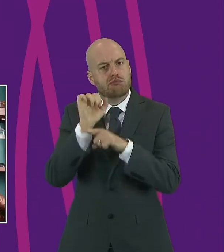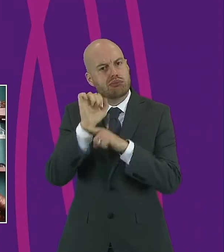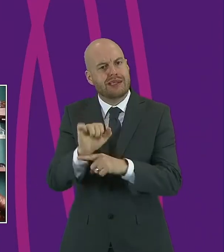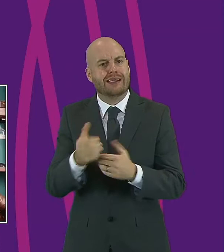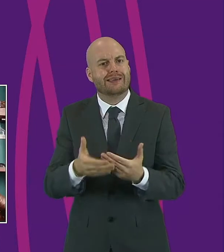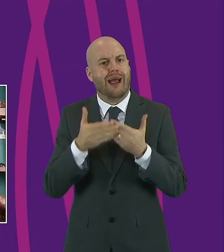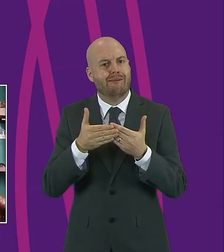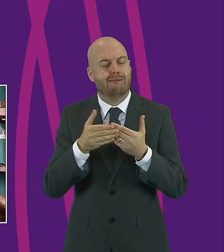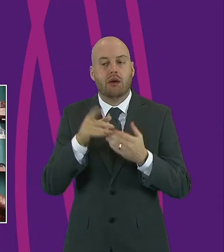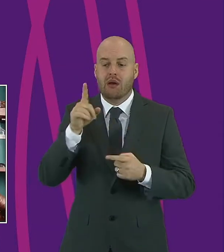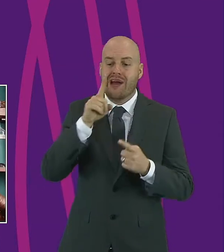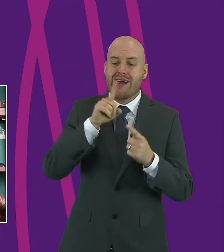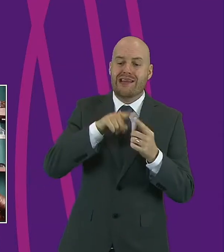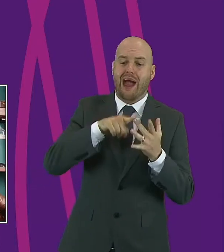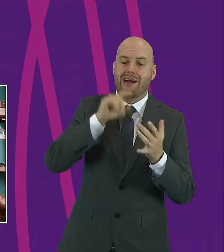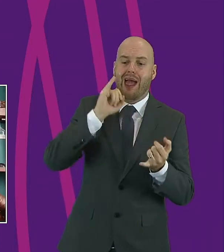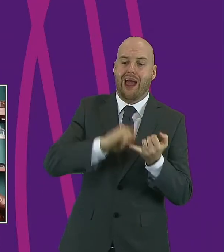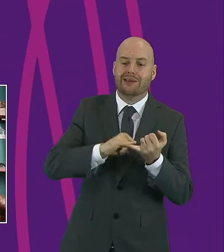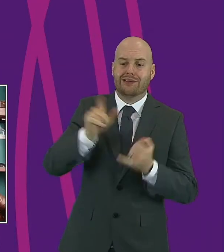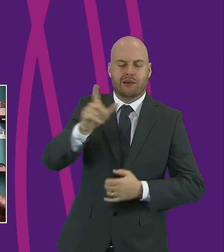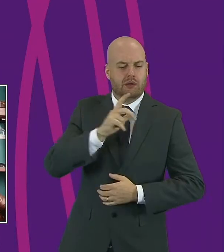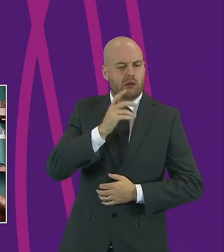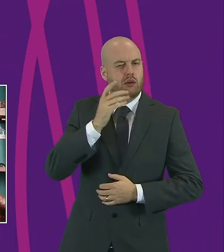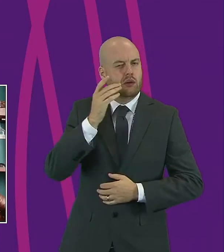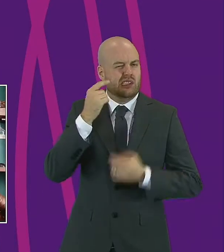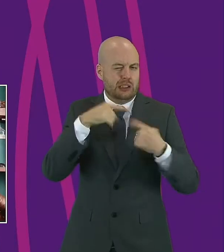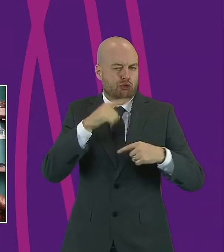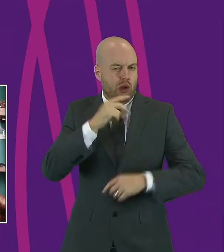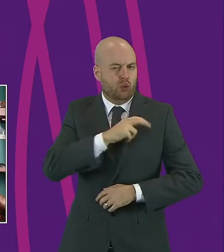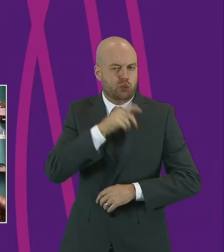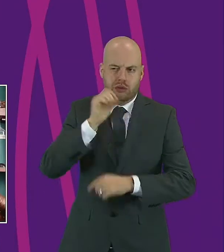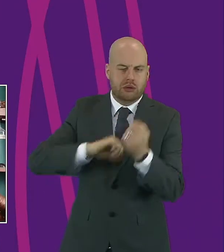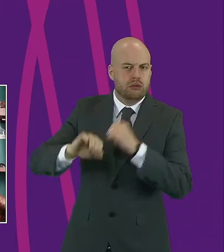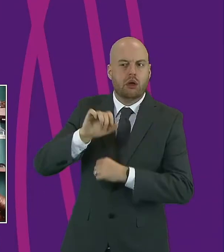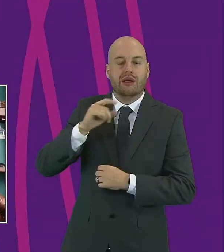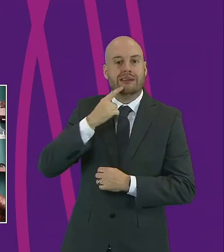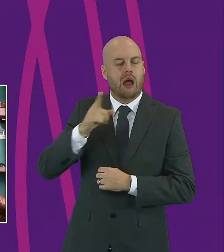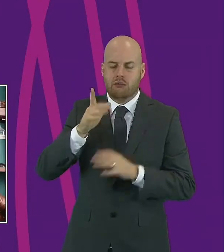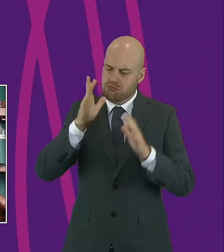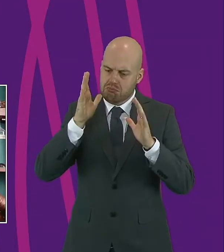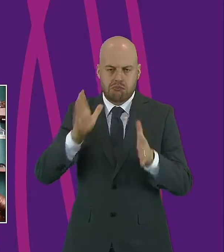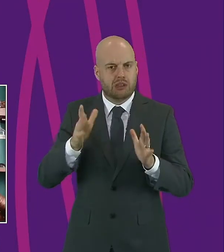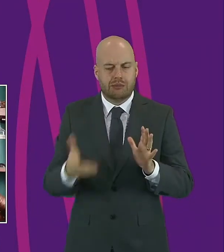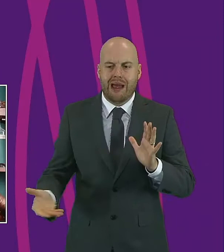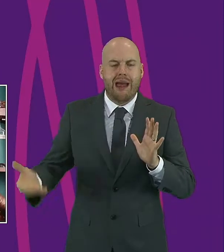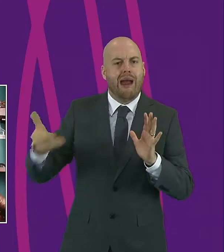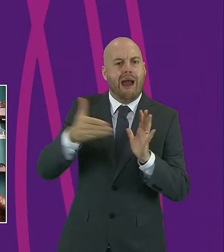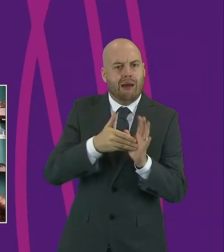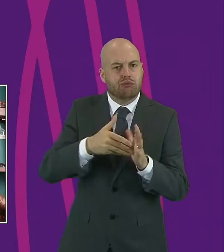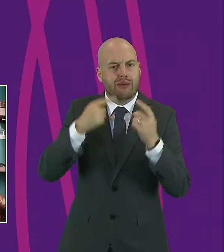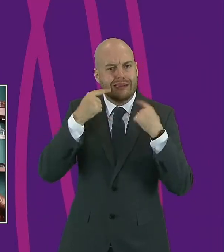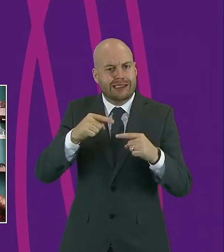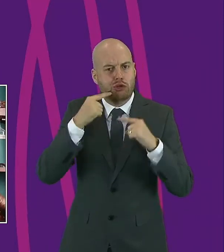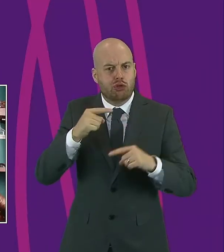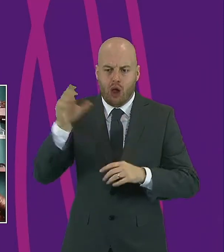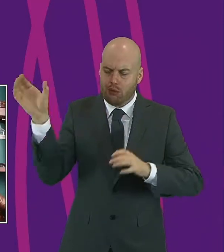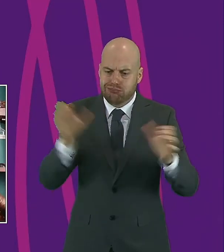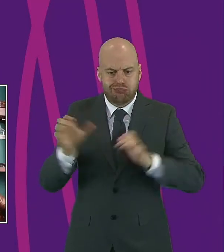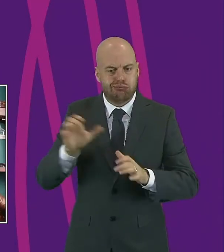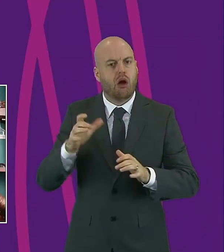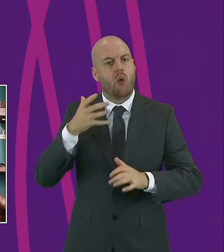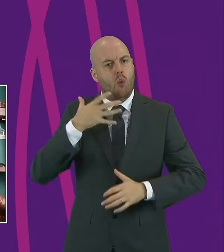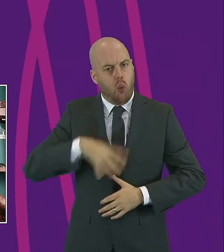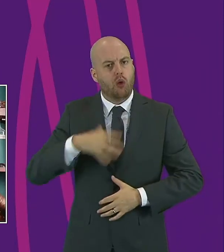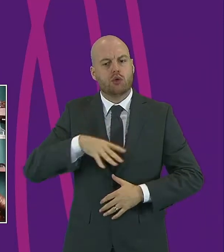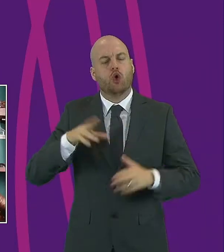plea to the First Minister, saying 3,500 additional teachers are needed to reduce class sizes. And so far, the Scottish